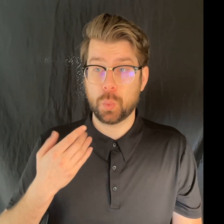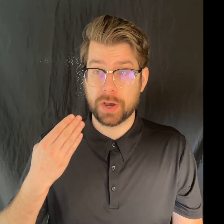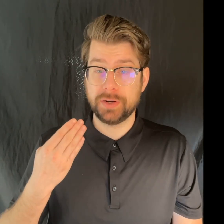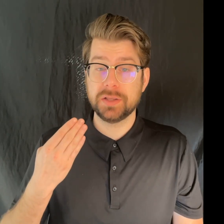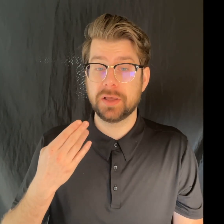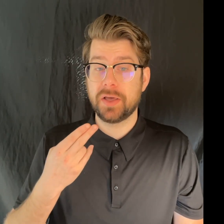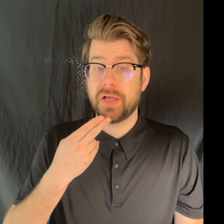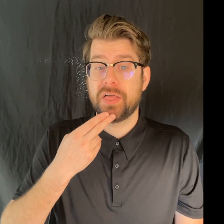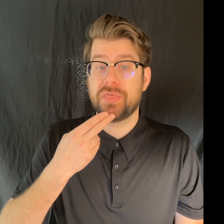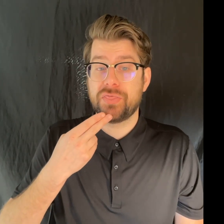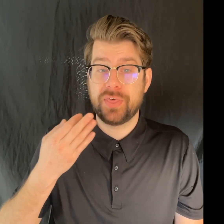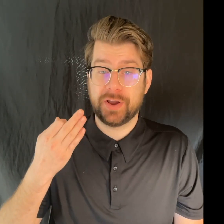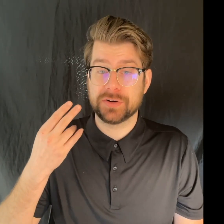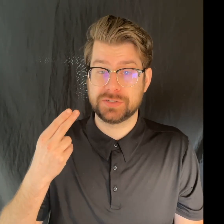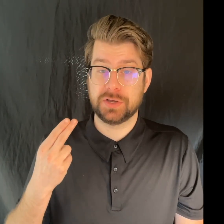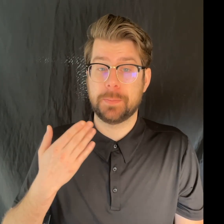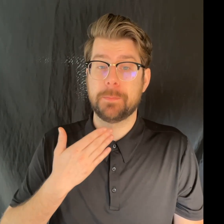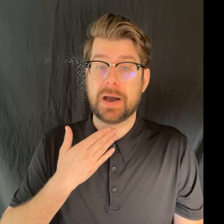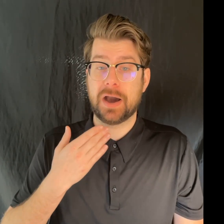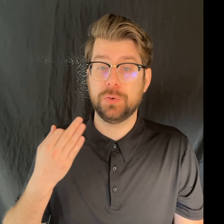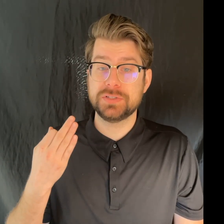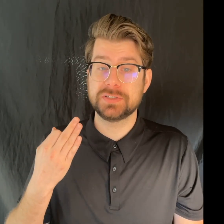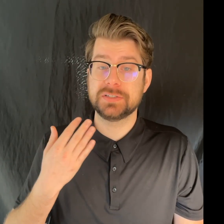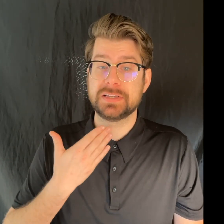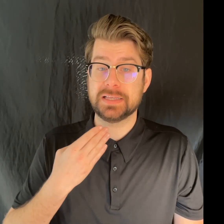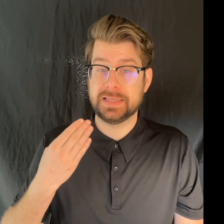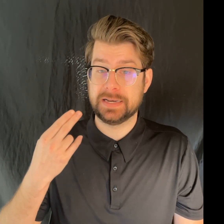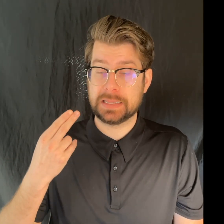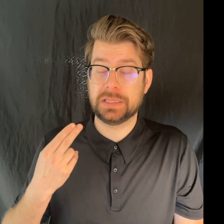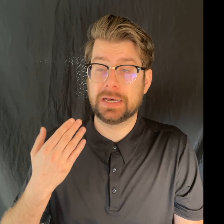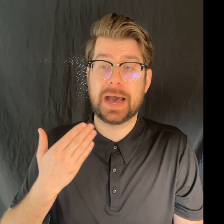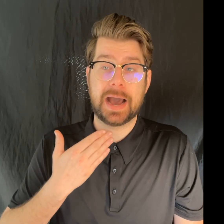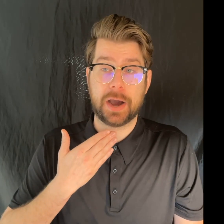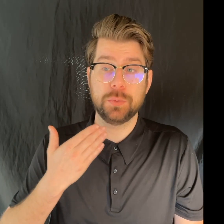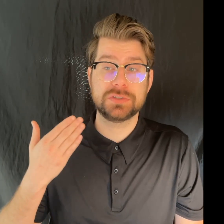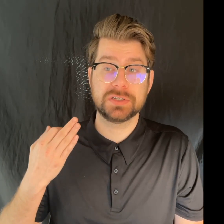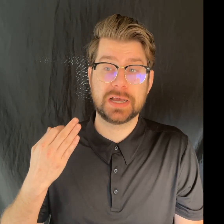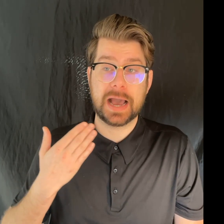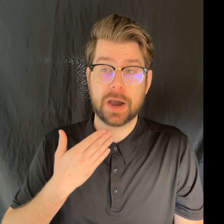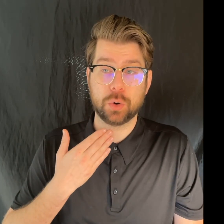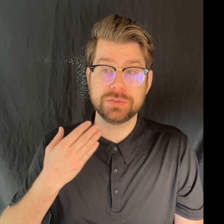1. There's a mouse in the outhouse.